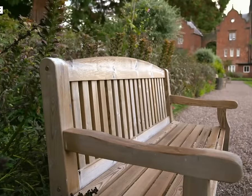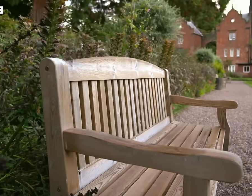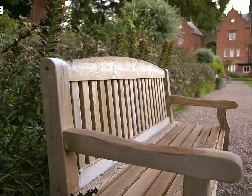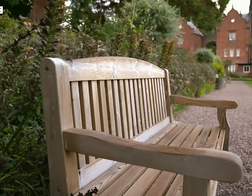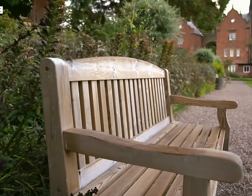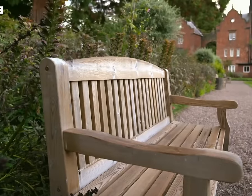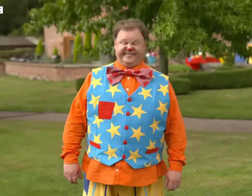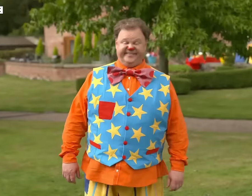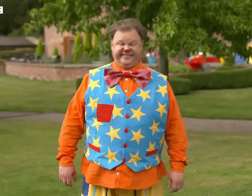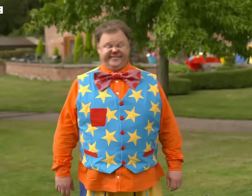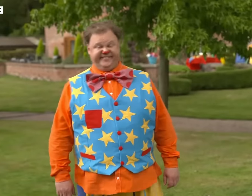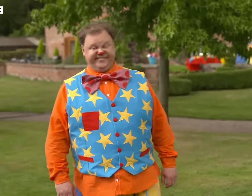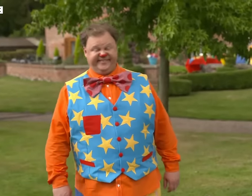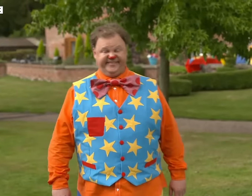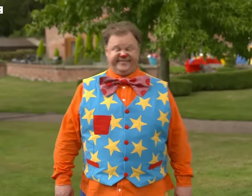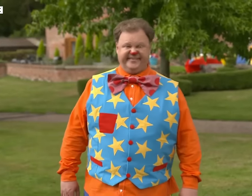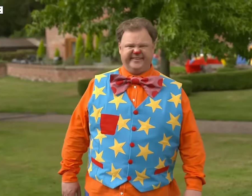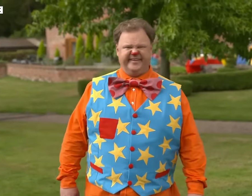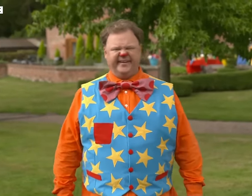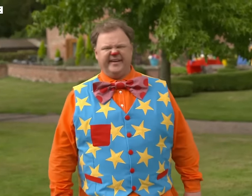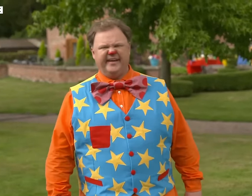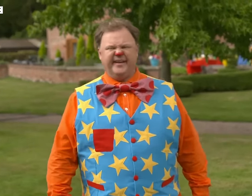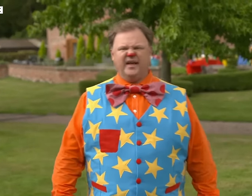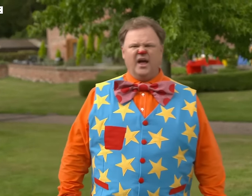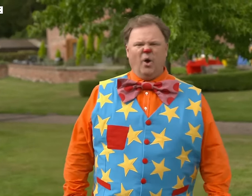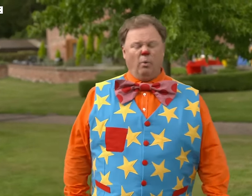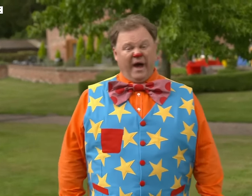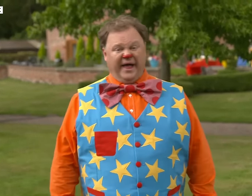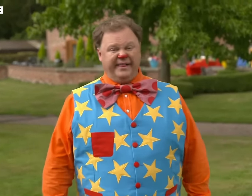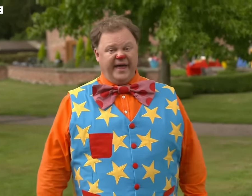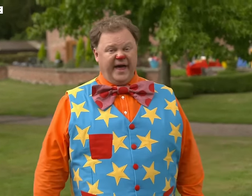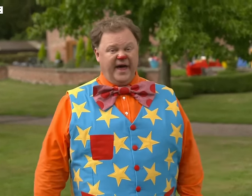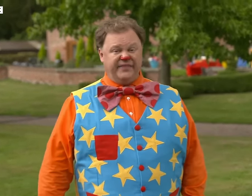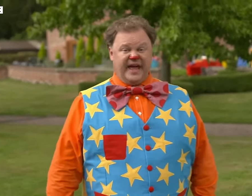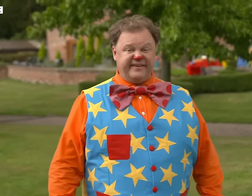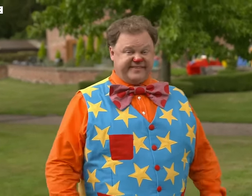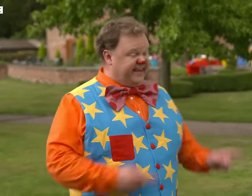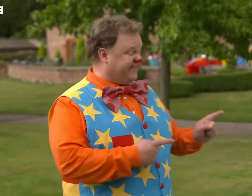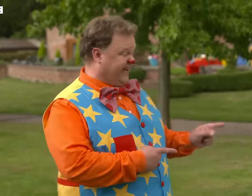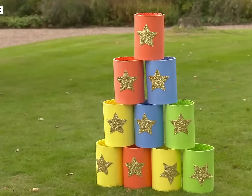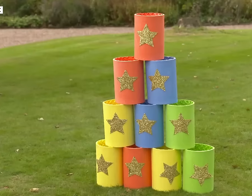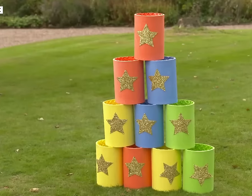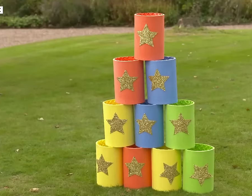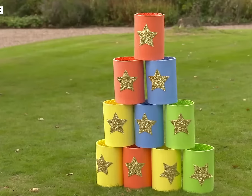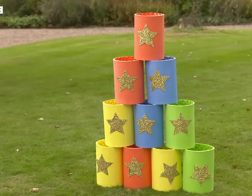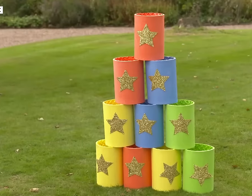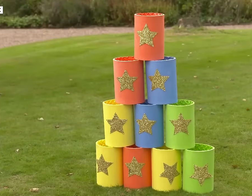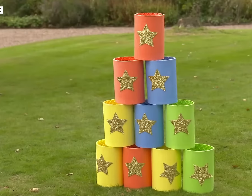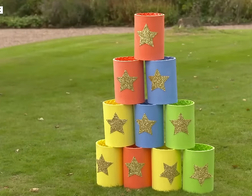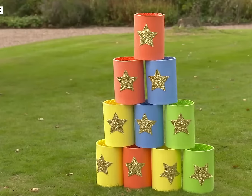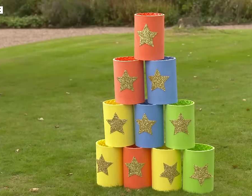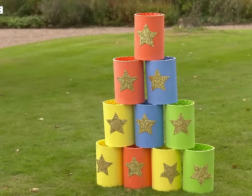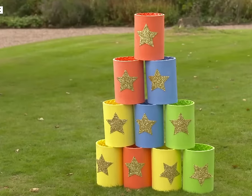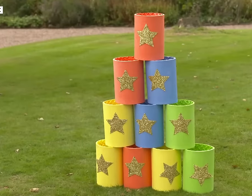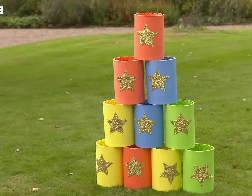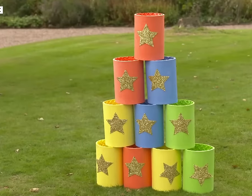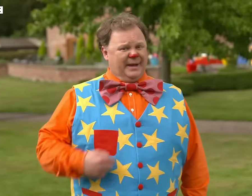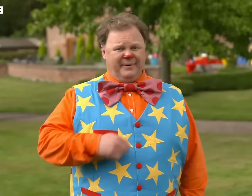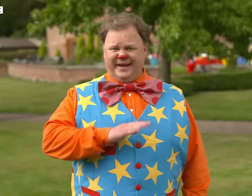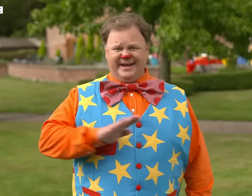Why don't you try another game? What's next? Well, there's this game of Tin Can Alley. But I